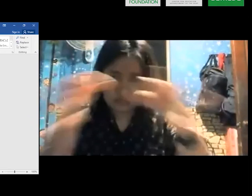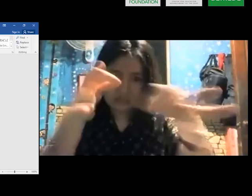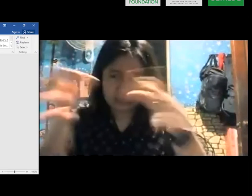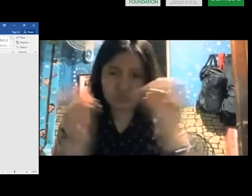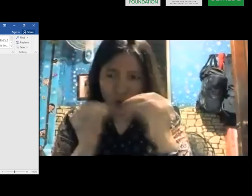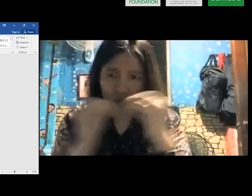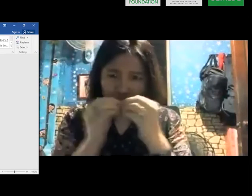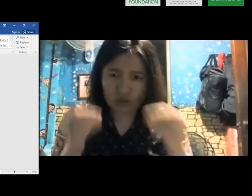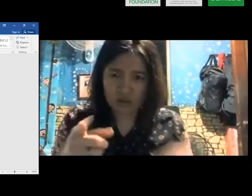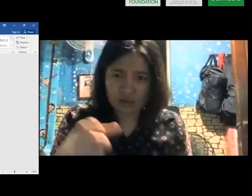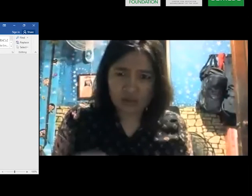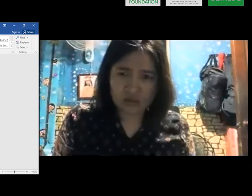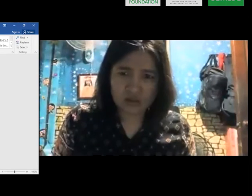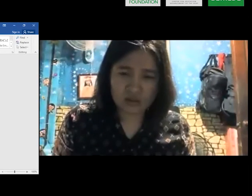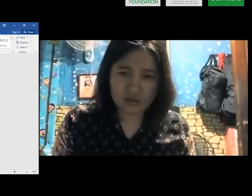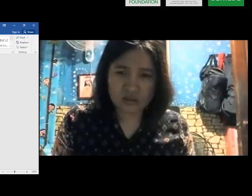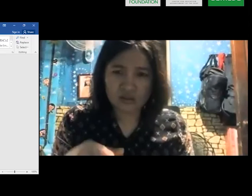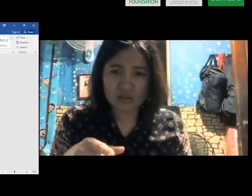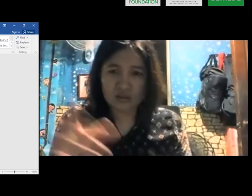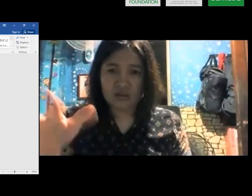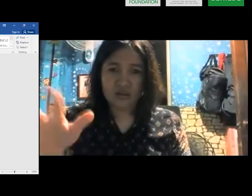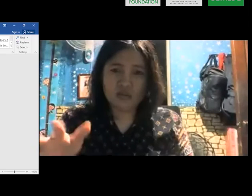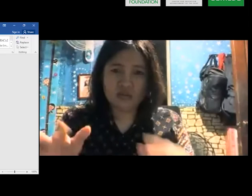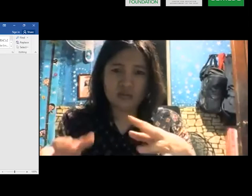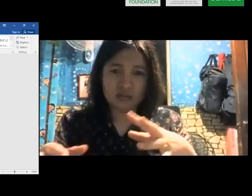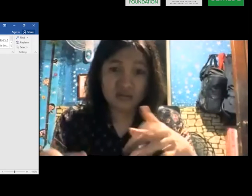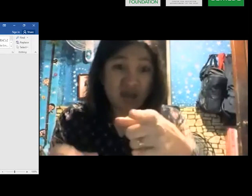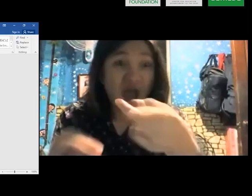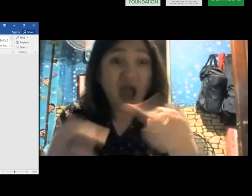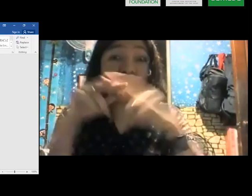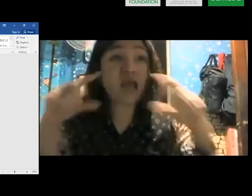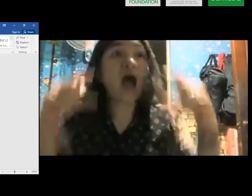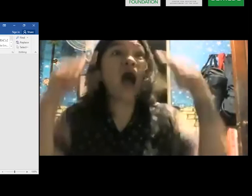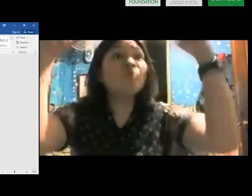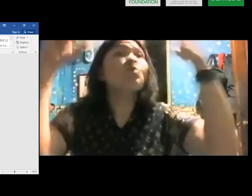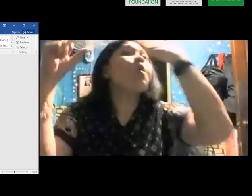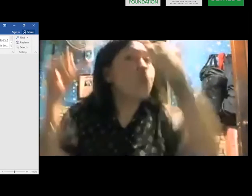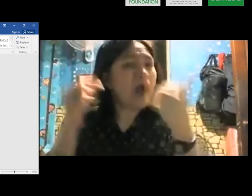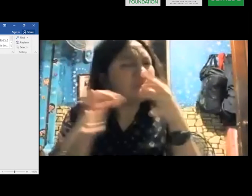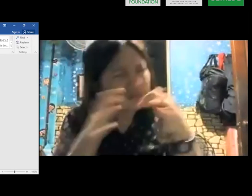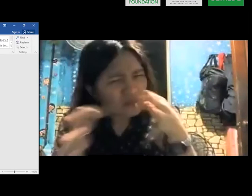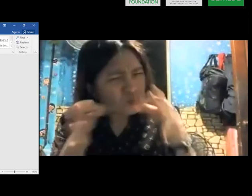does everybody understand, or do you need more of an explanation? I'm just asking.